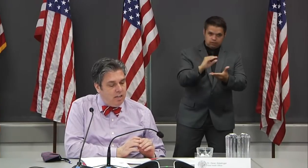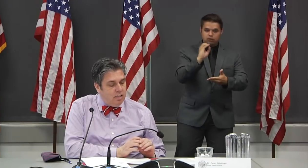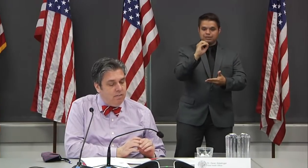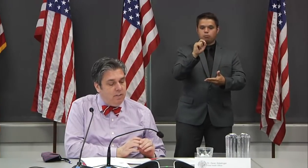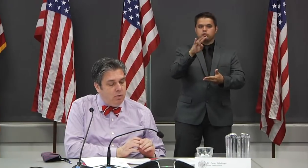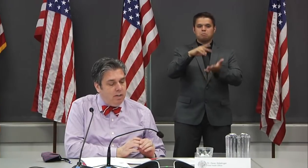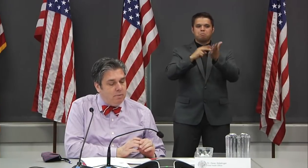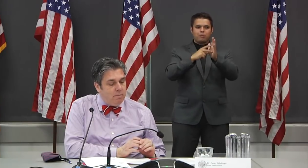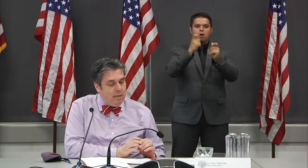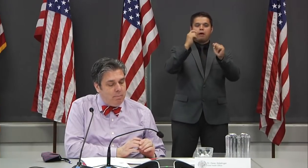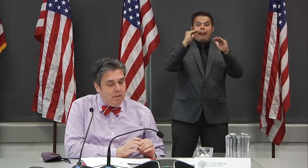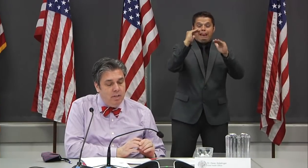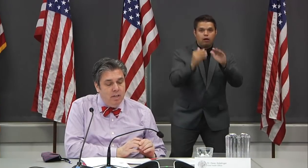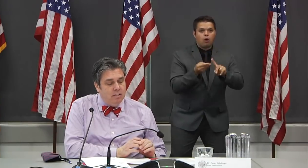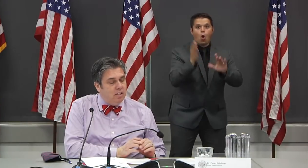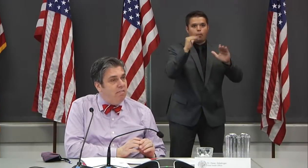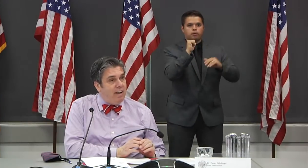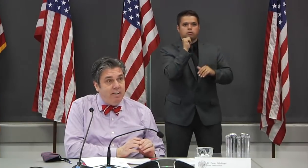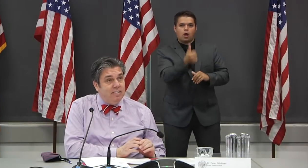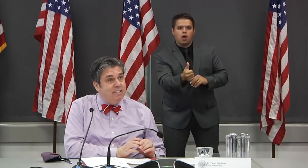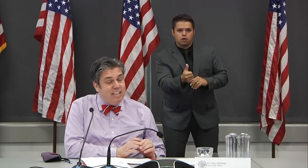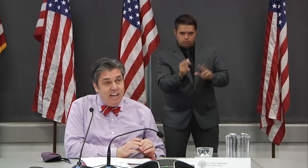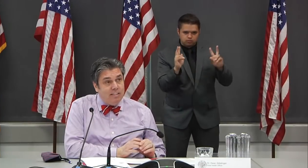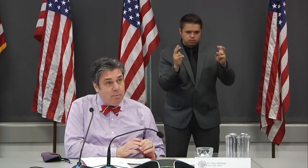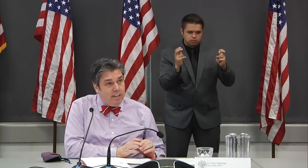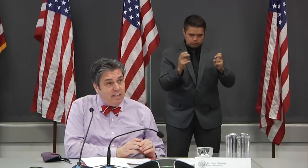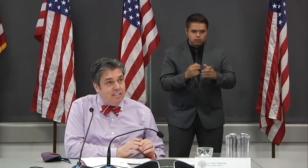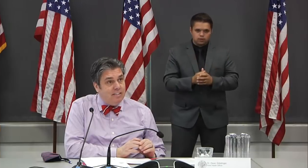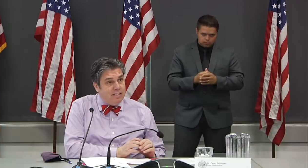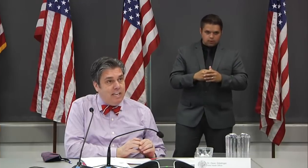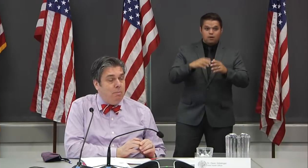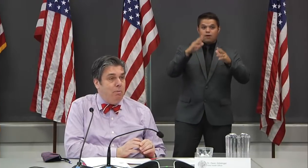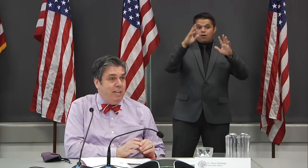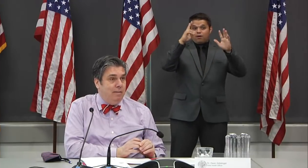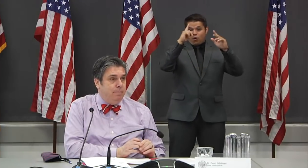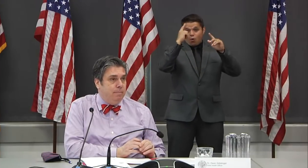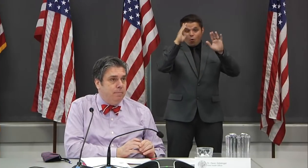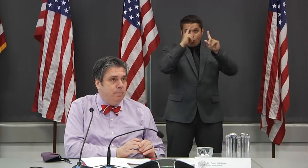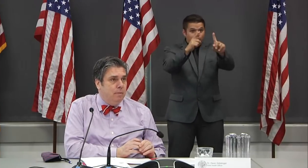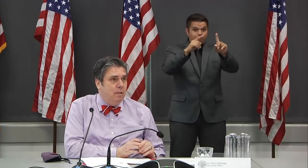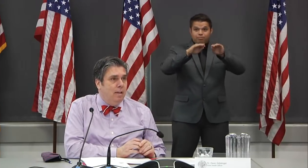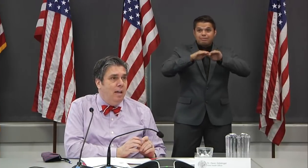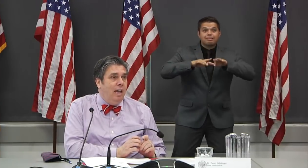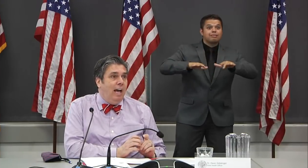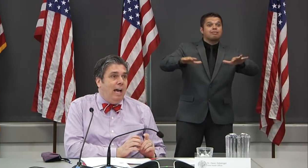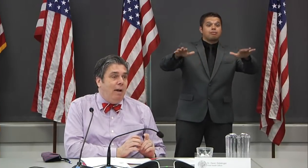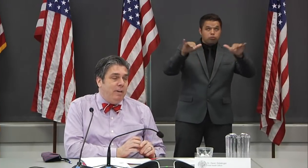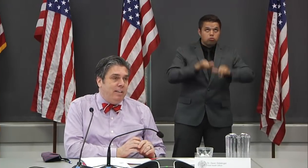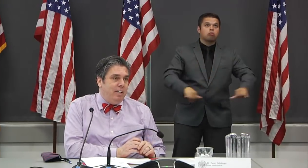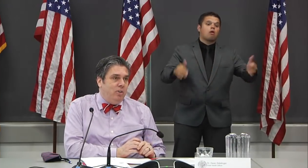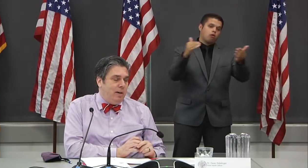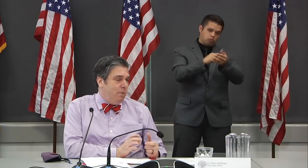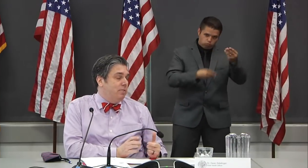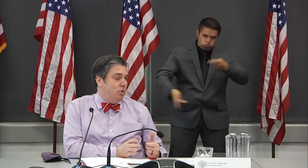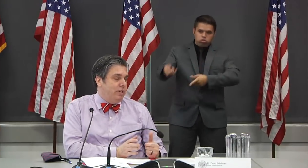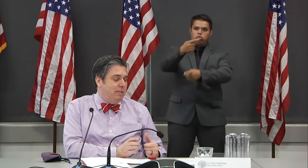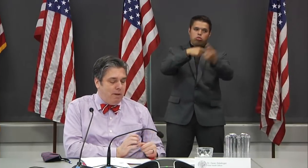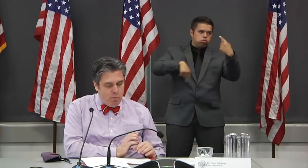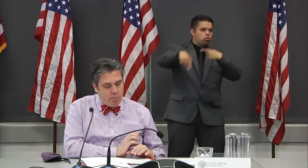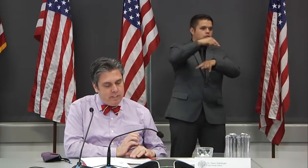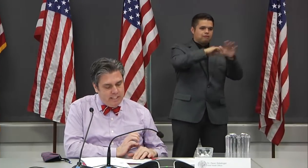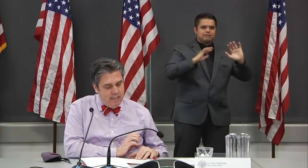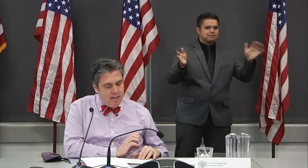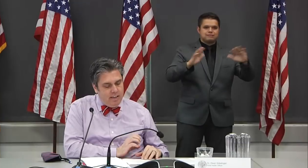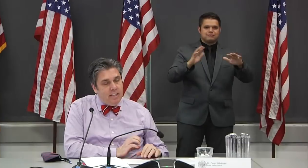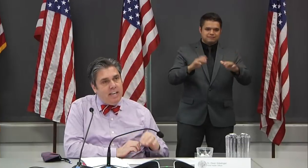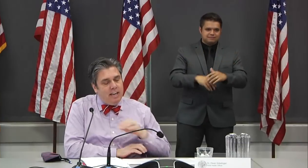it along to fewer numbers of people so the virus is not spreading at a sustainable rate. I want to tell you a couple of stories about